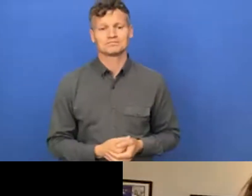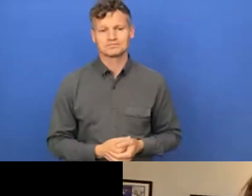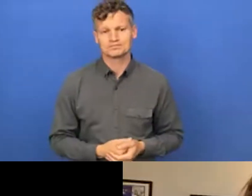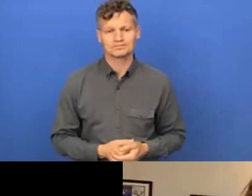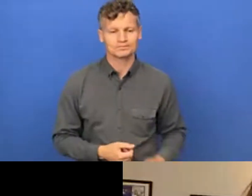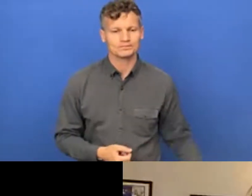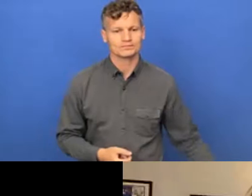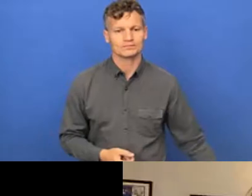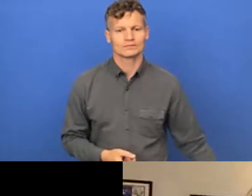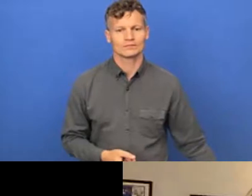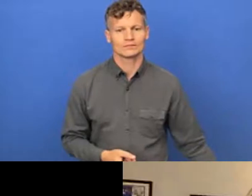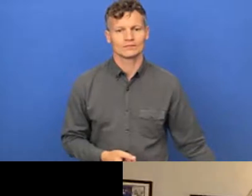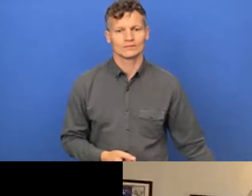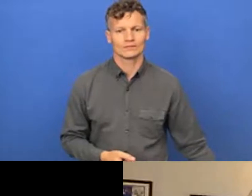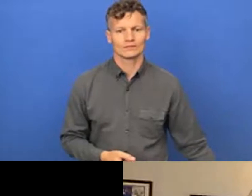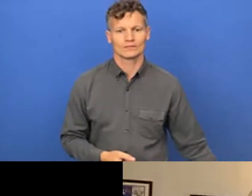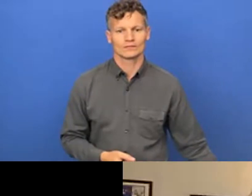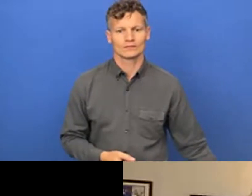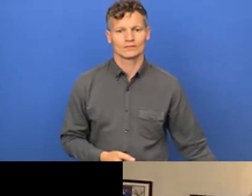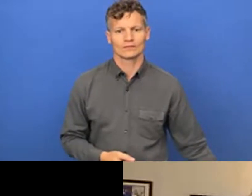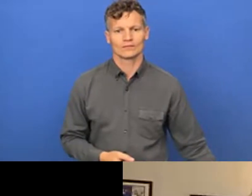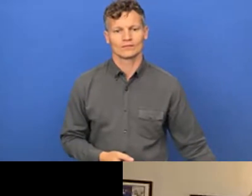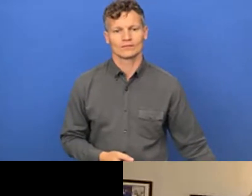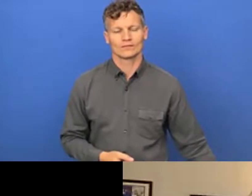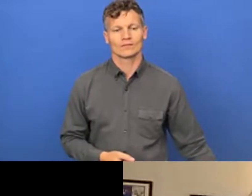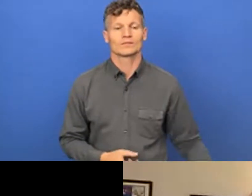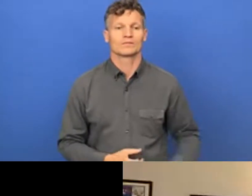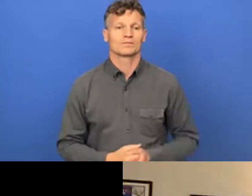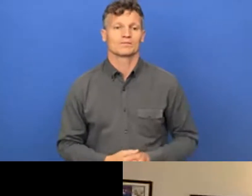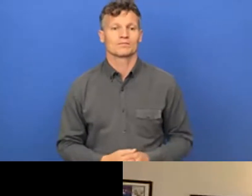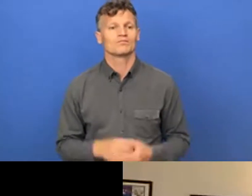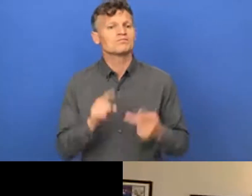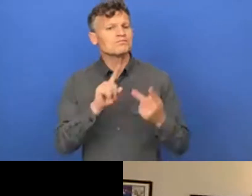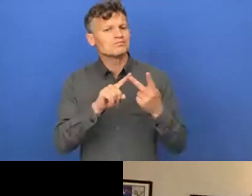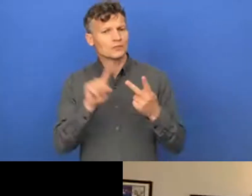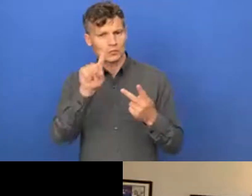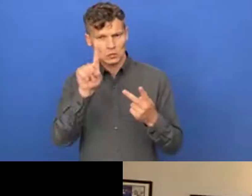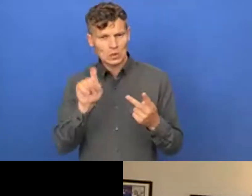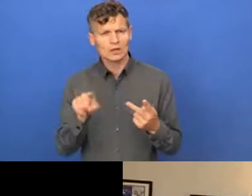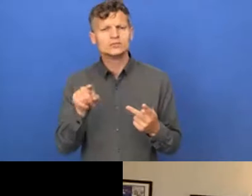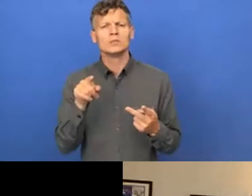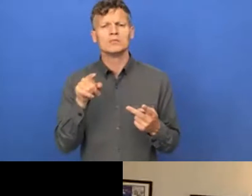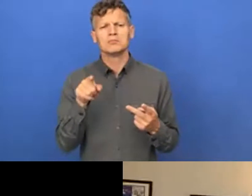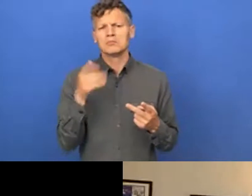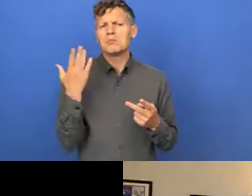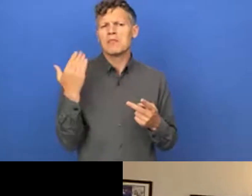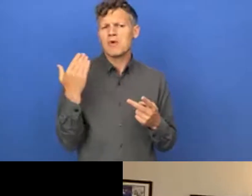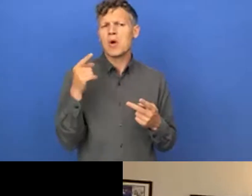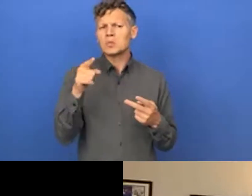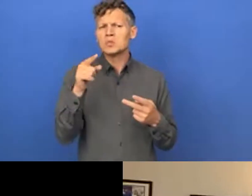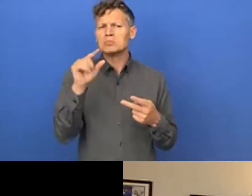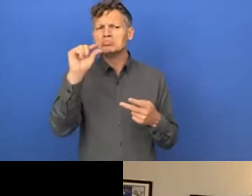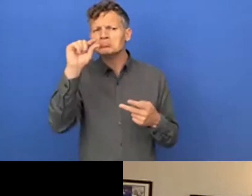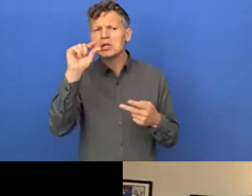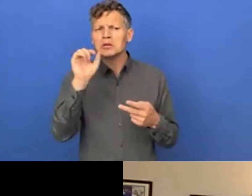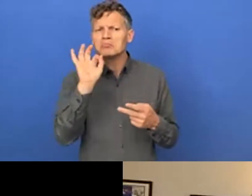you touch lightly on this, but we know that children with disabilities